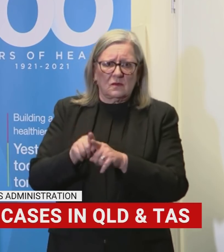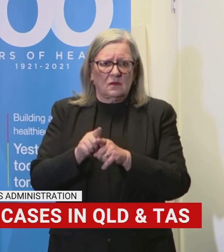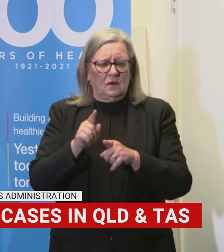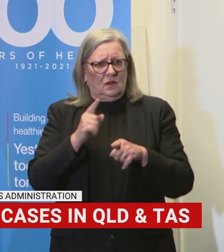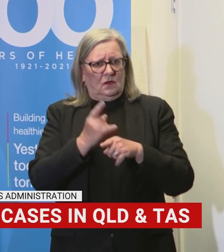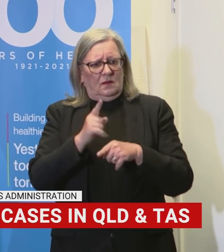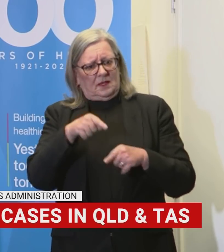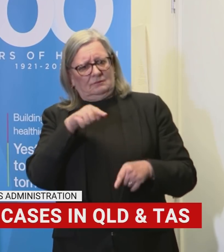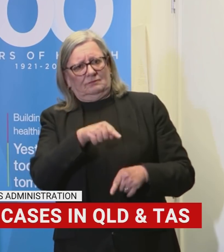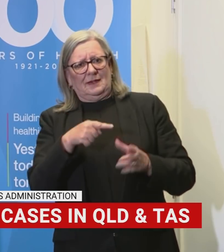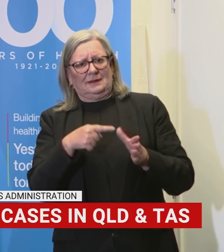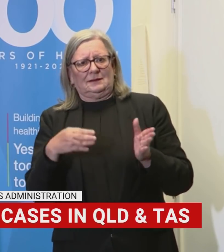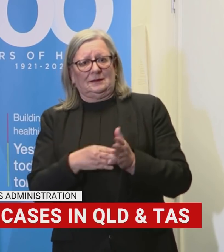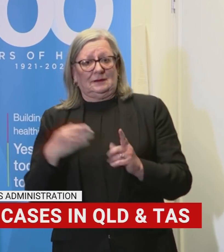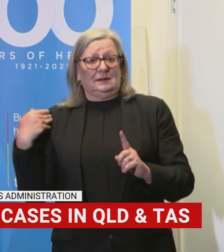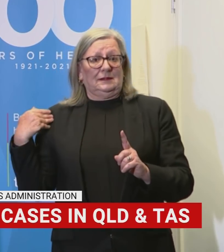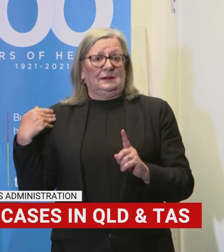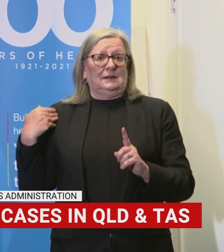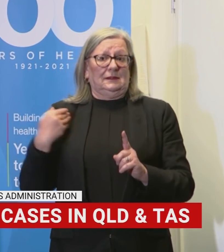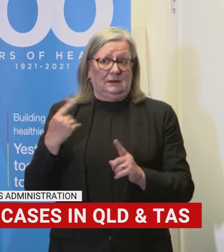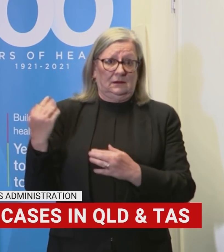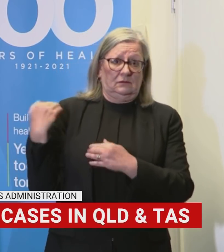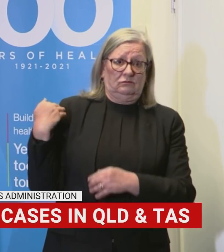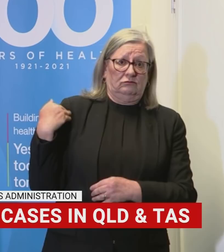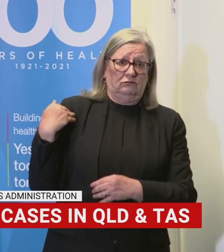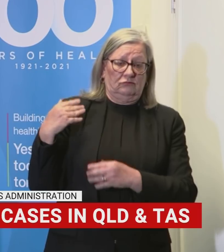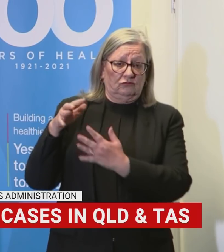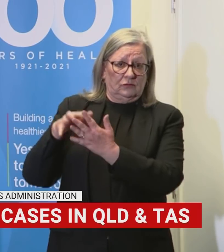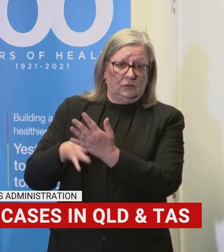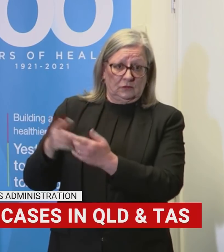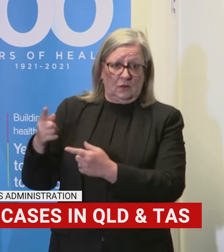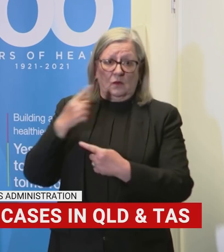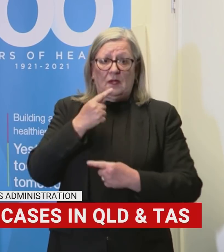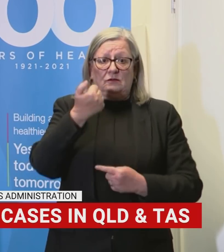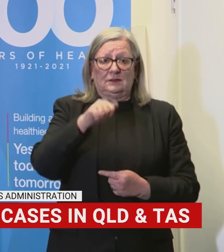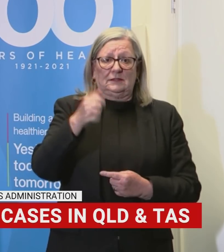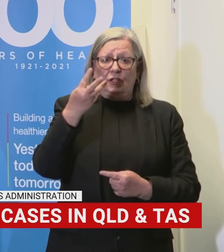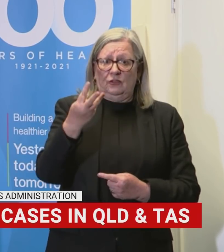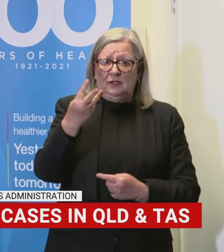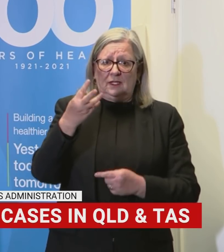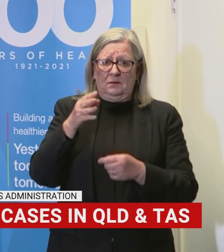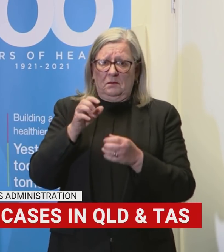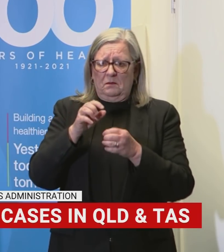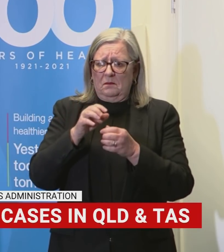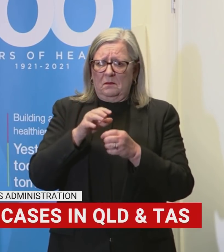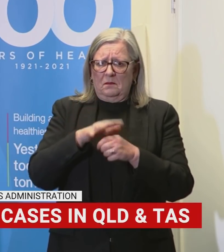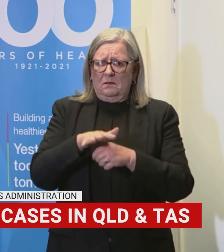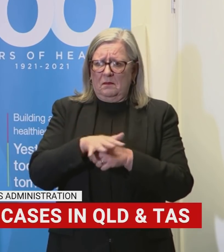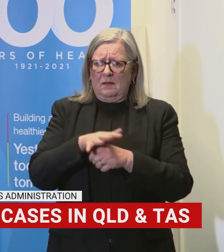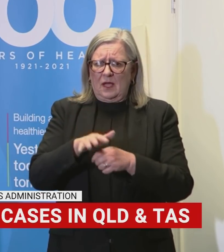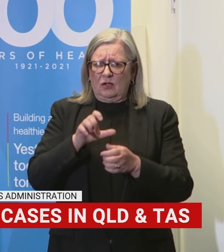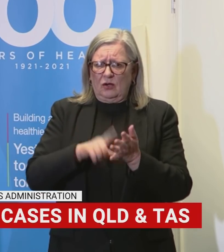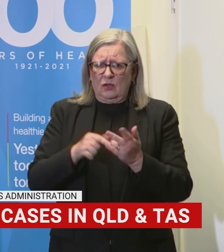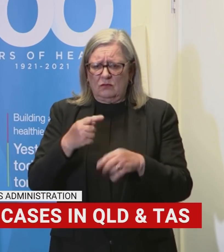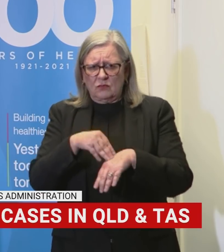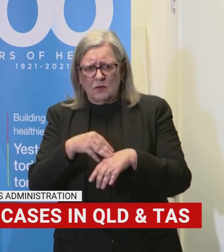period, we've received 163 reports of blood clot disorders for people who had had AstraZeneca vaccine a few days or a